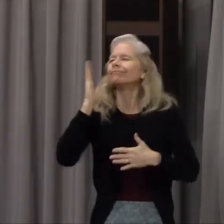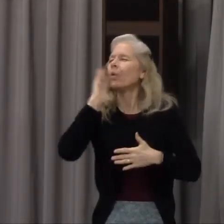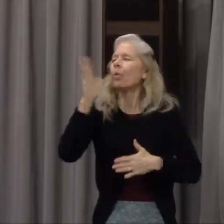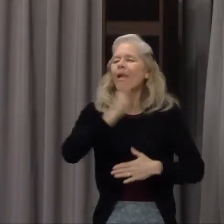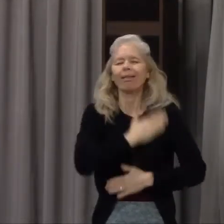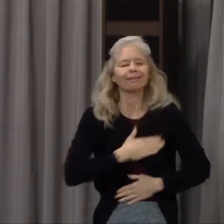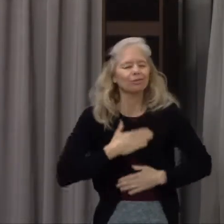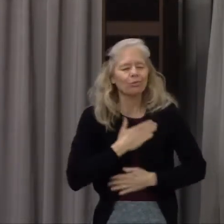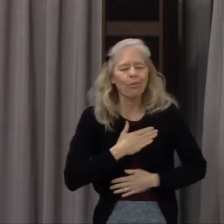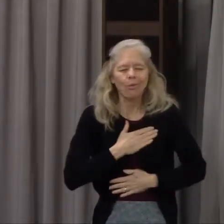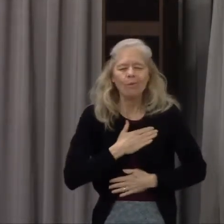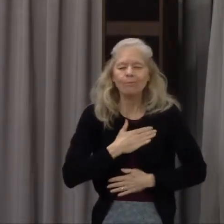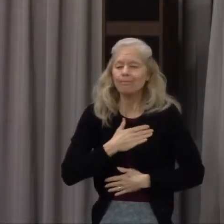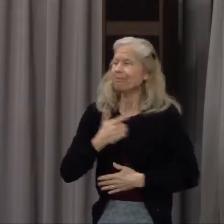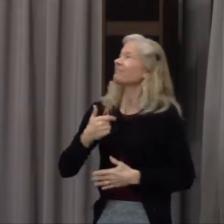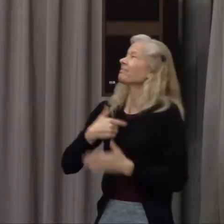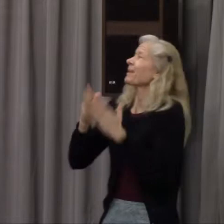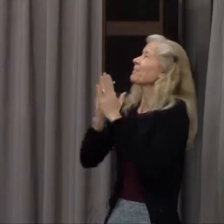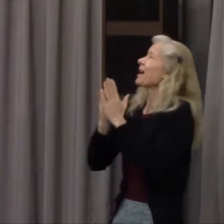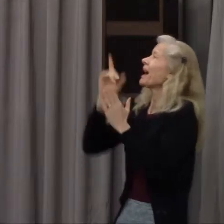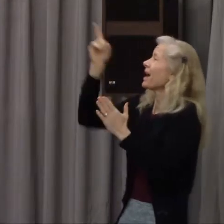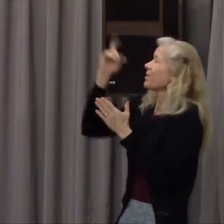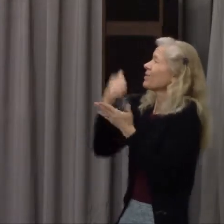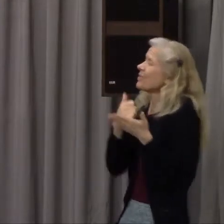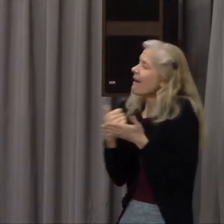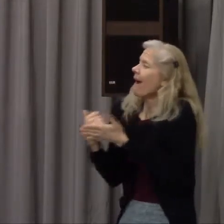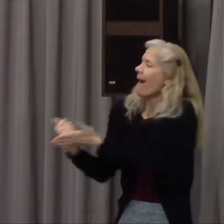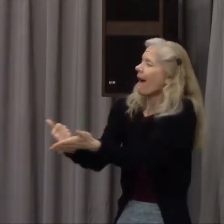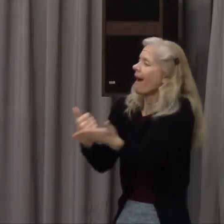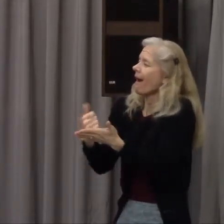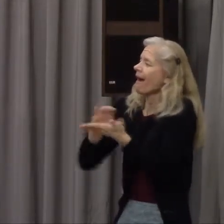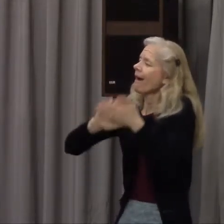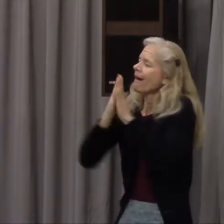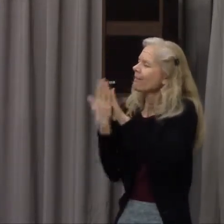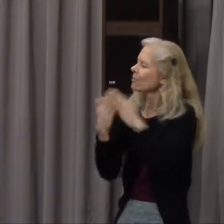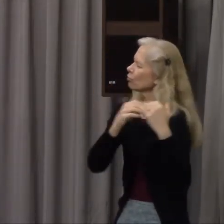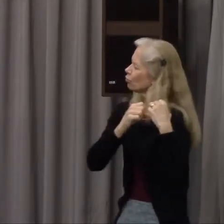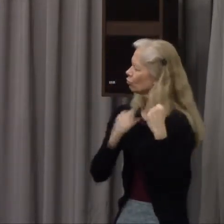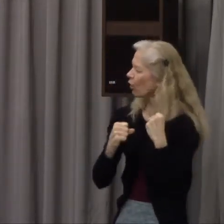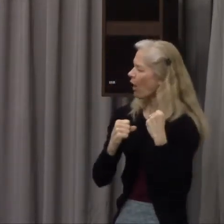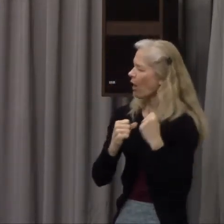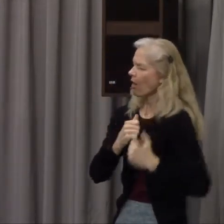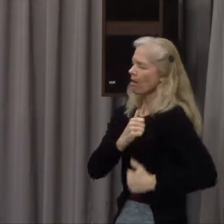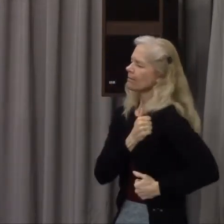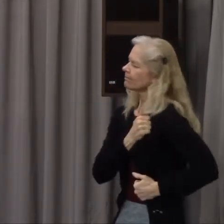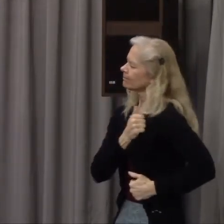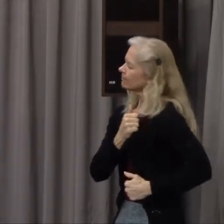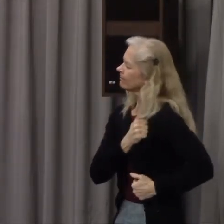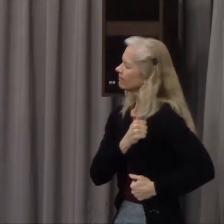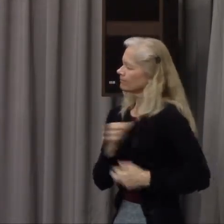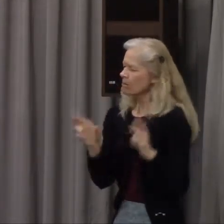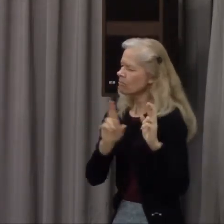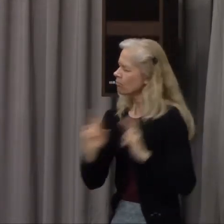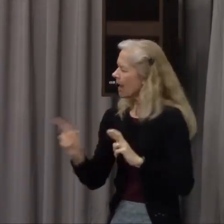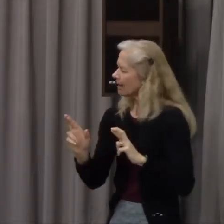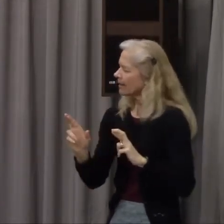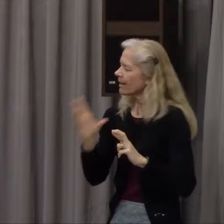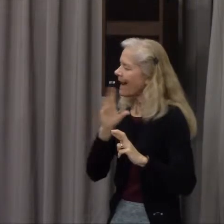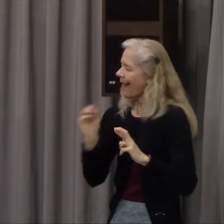believers. Father, might our hearts be loosened from the world more and lay hold of eternal